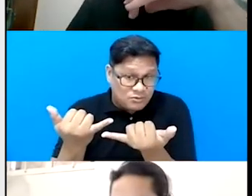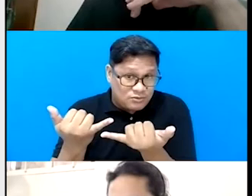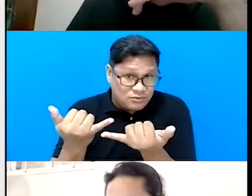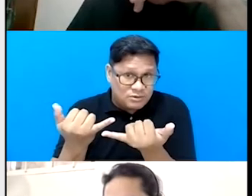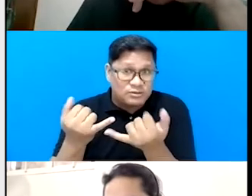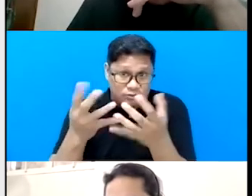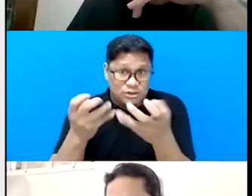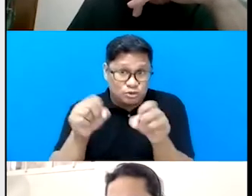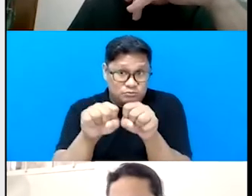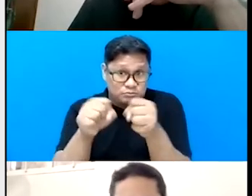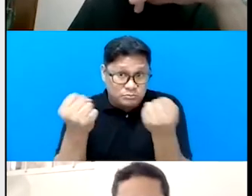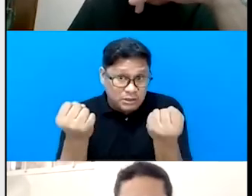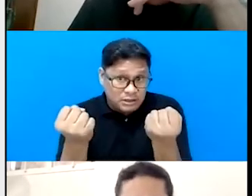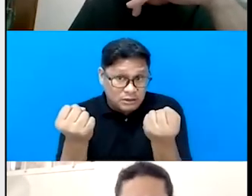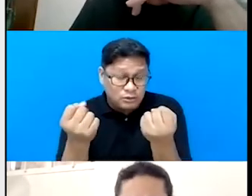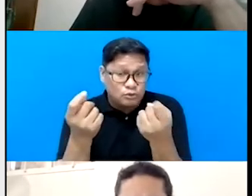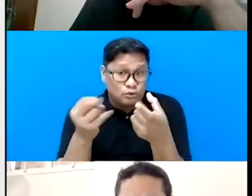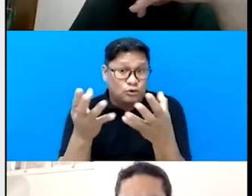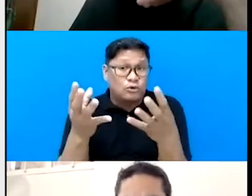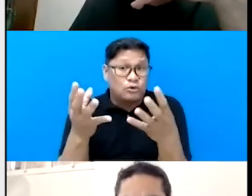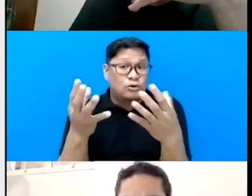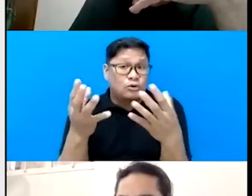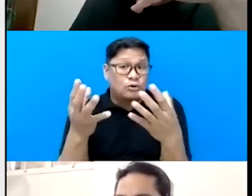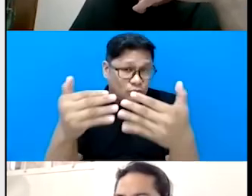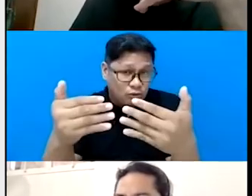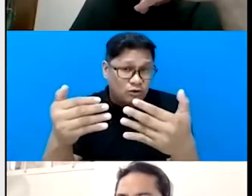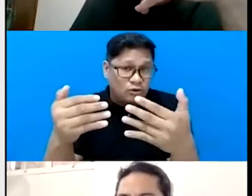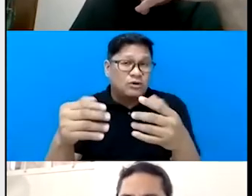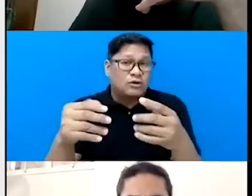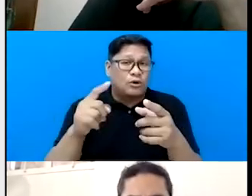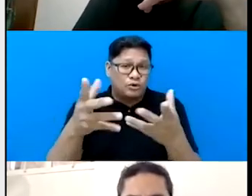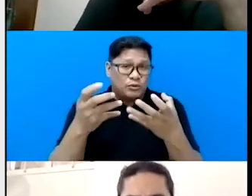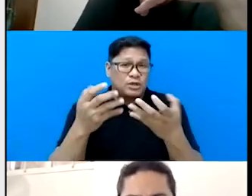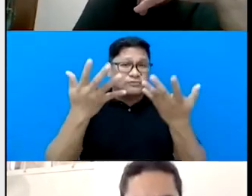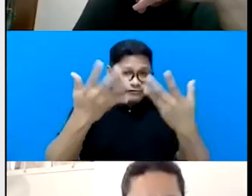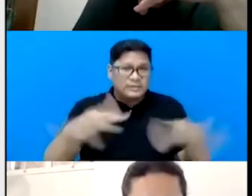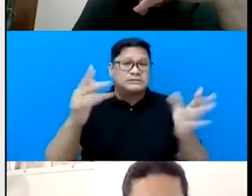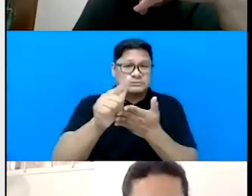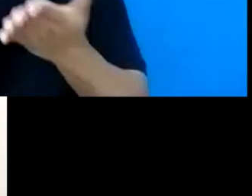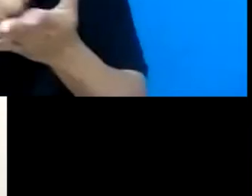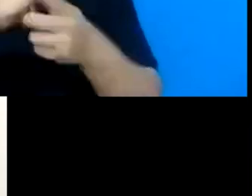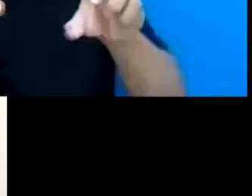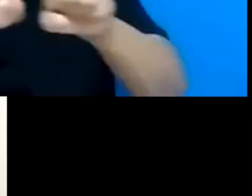break, or you want to go on for a few more minutes and finish this lesson and then take a break?